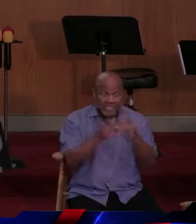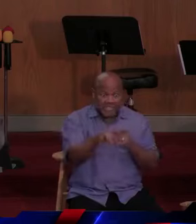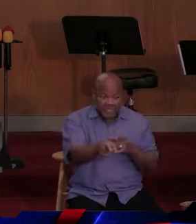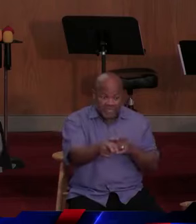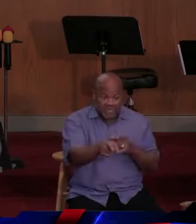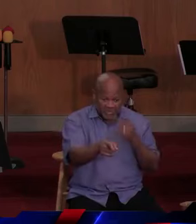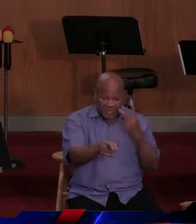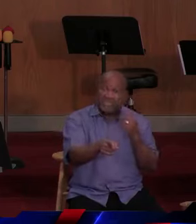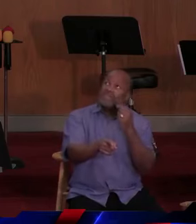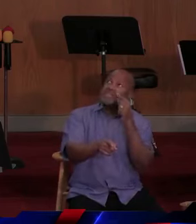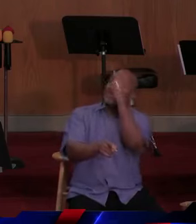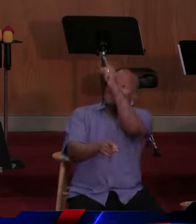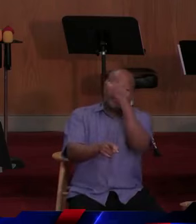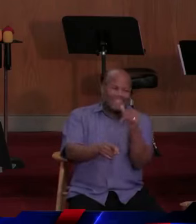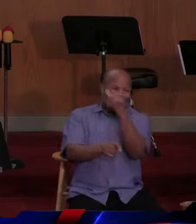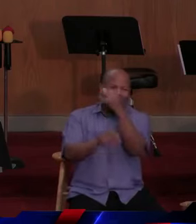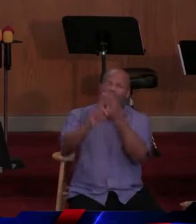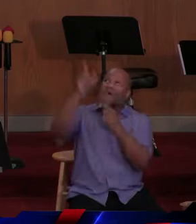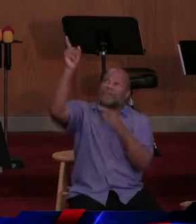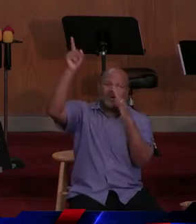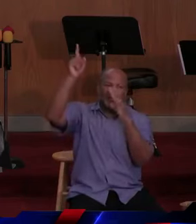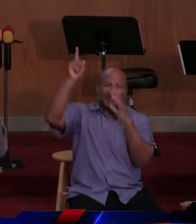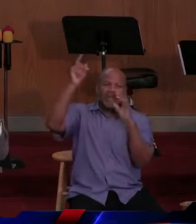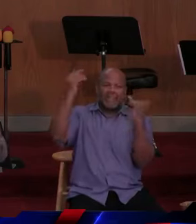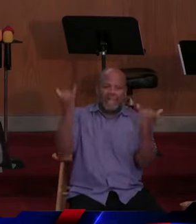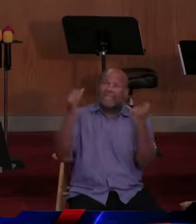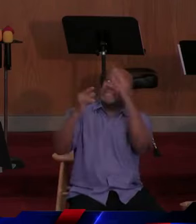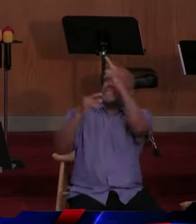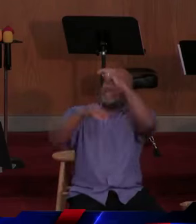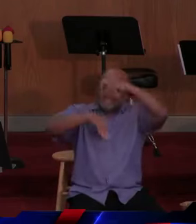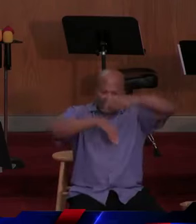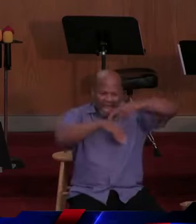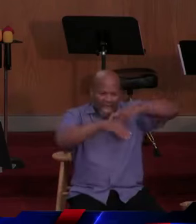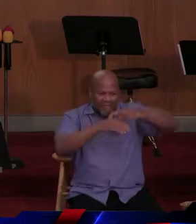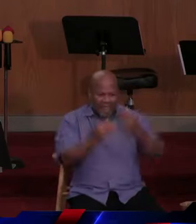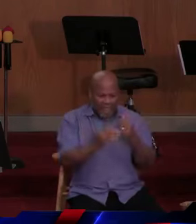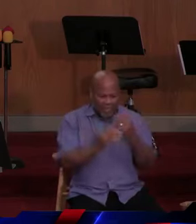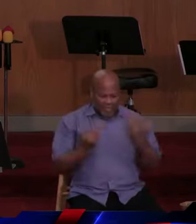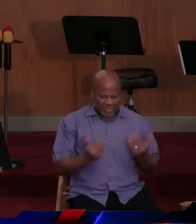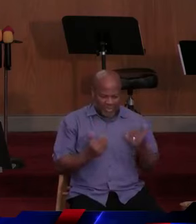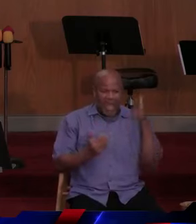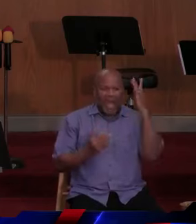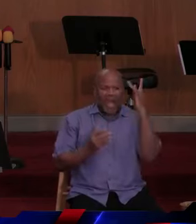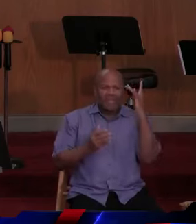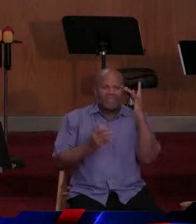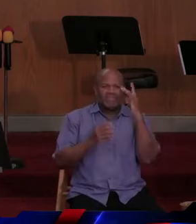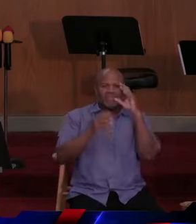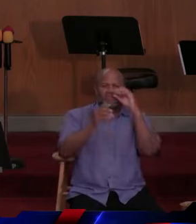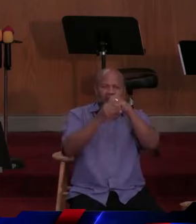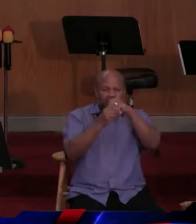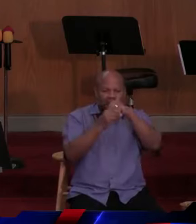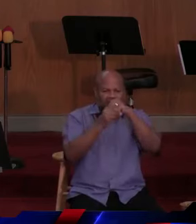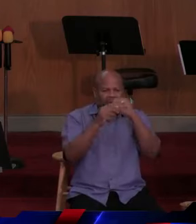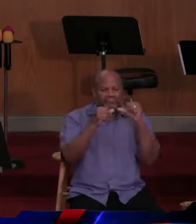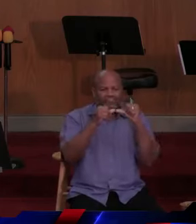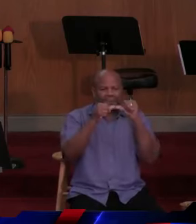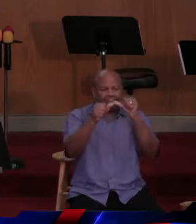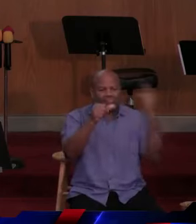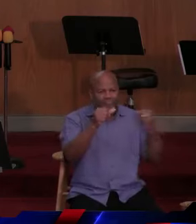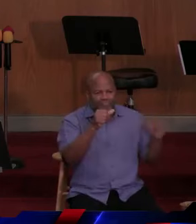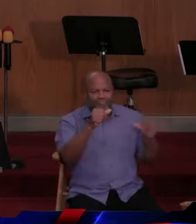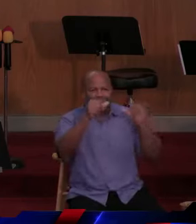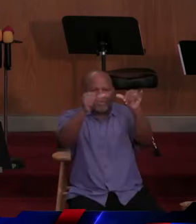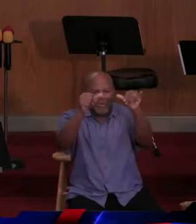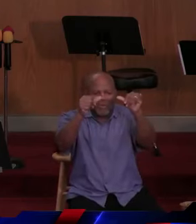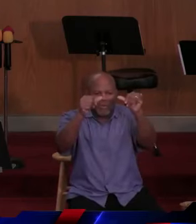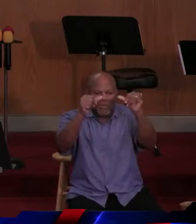the homoousia, the same substance. He is in time with God, is in eternity. Jesus, who exegetes God,